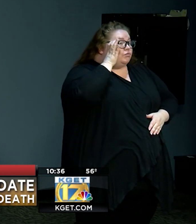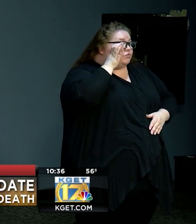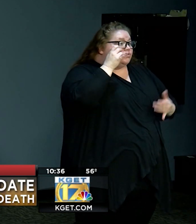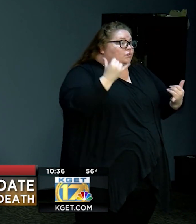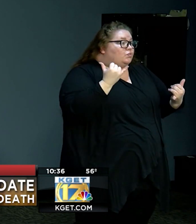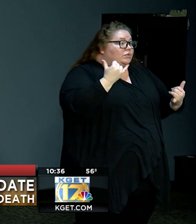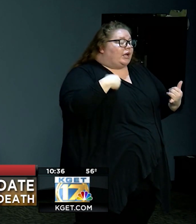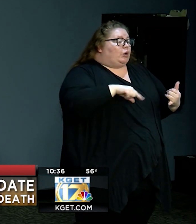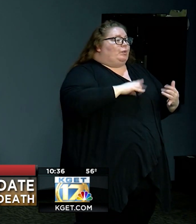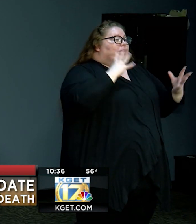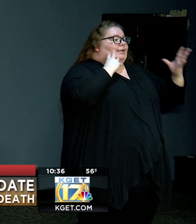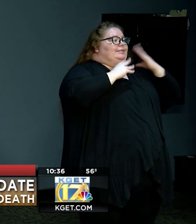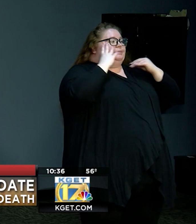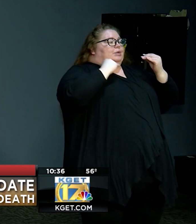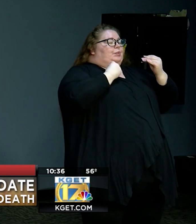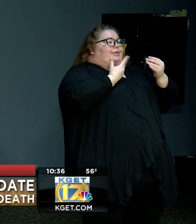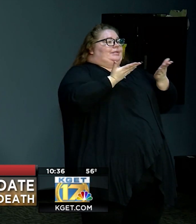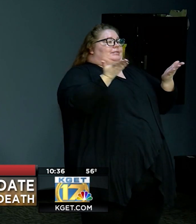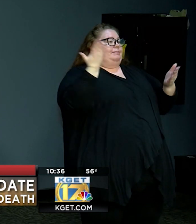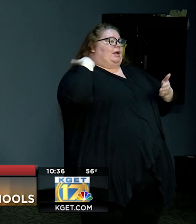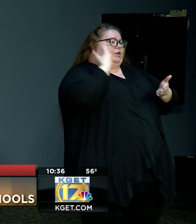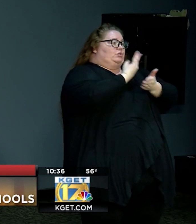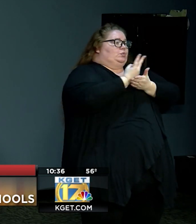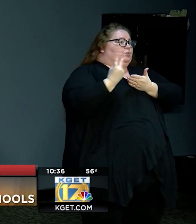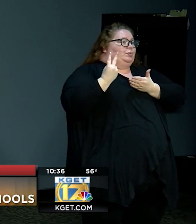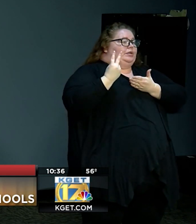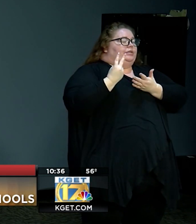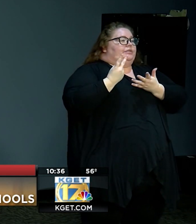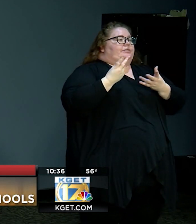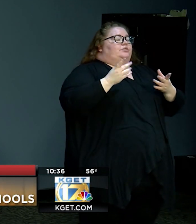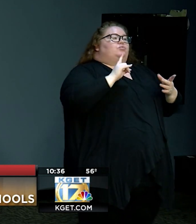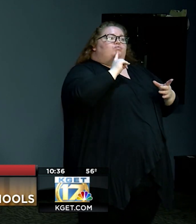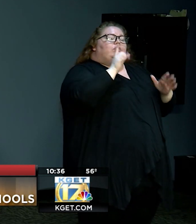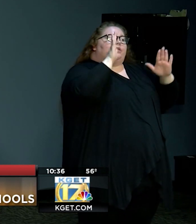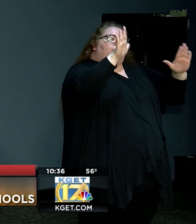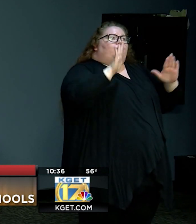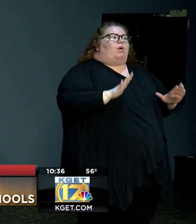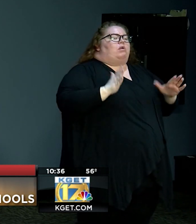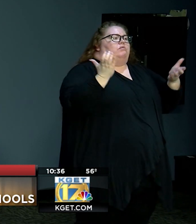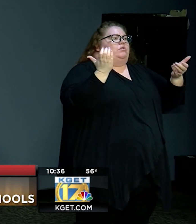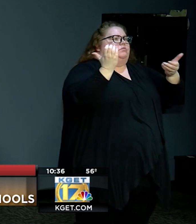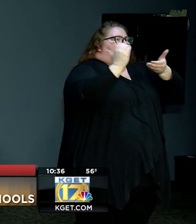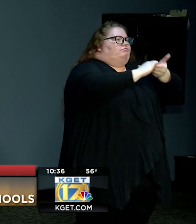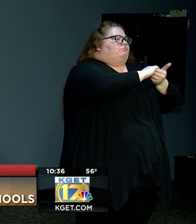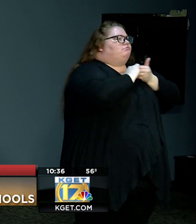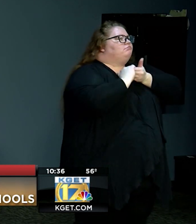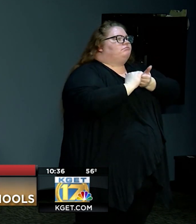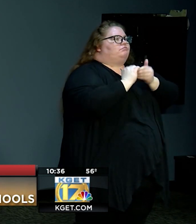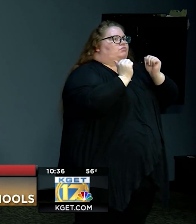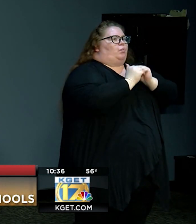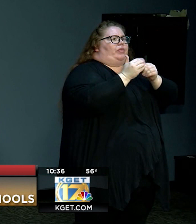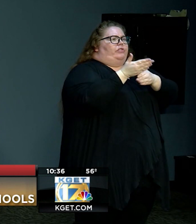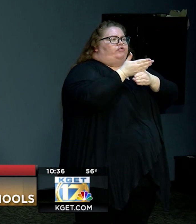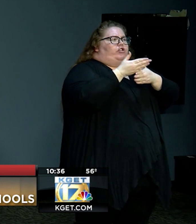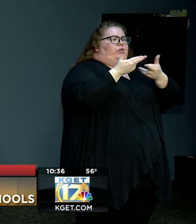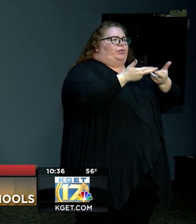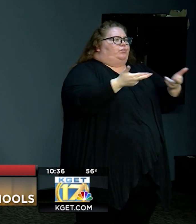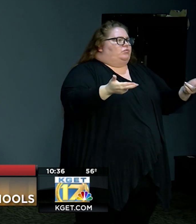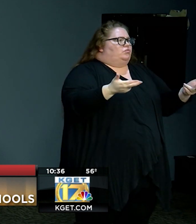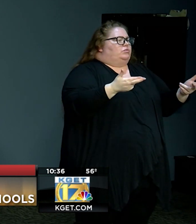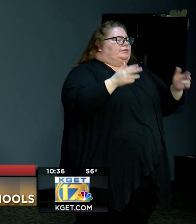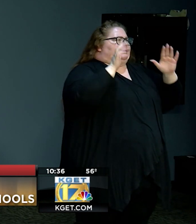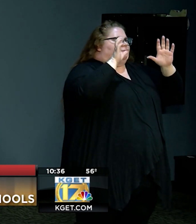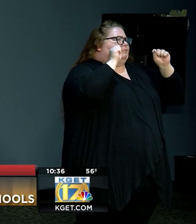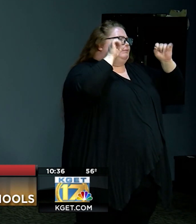past 2 weeks is just a remarkable collaboration and sharing of resources with these amazing